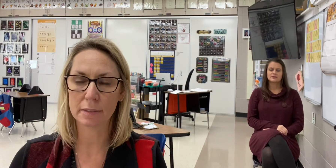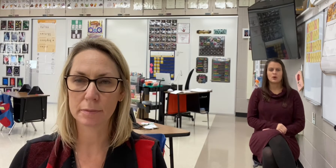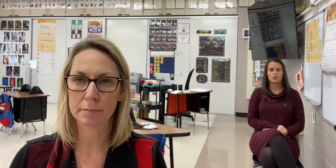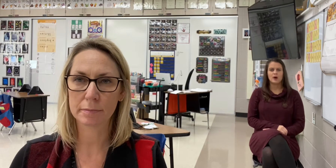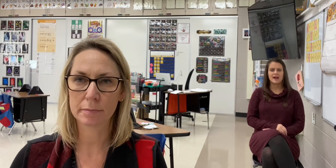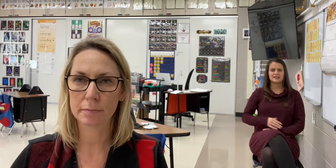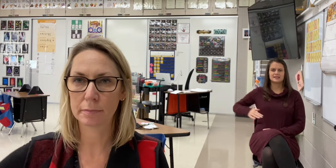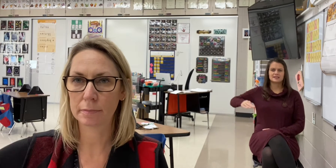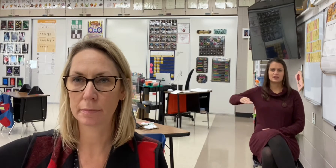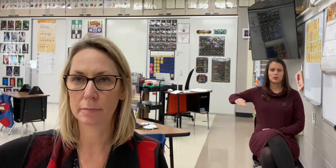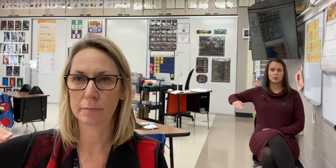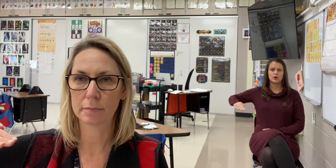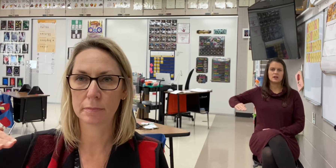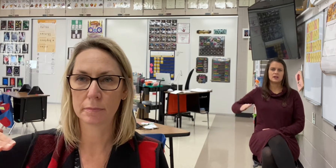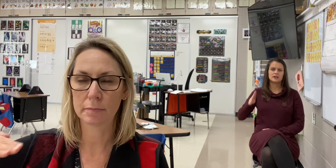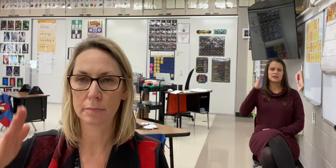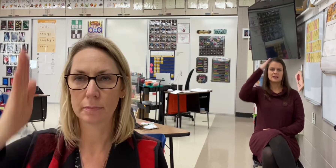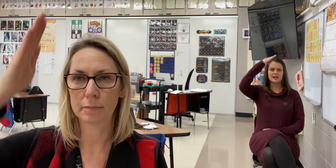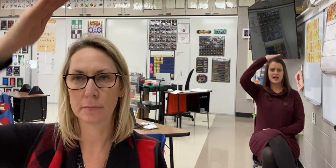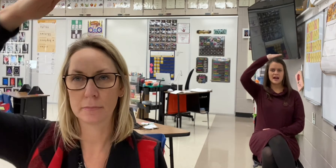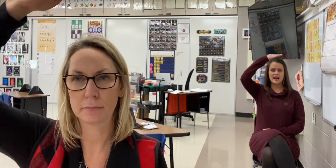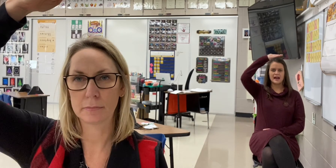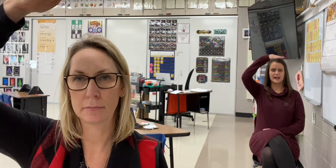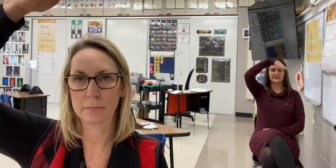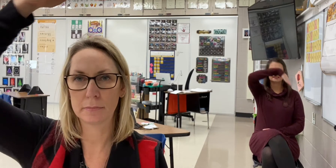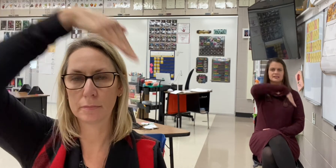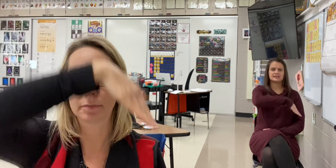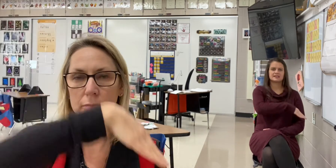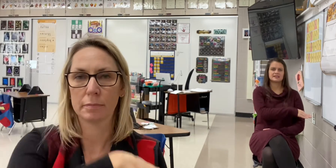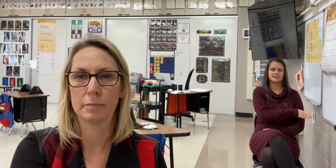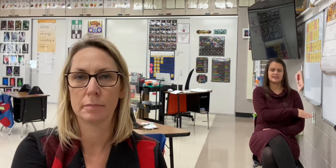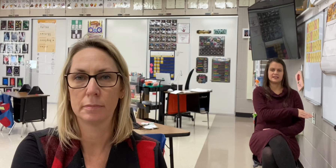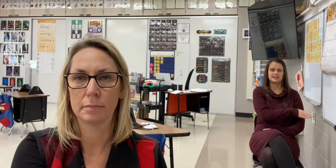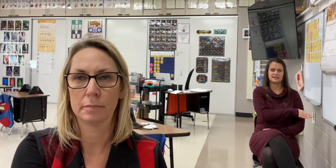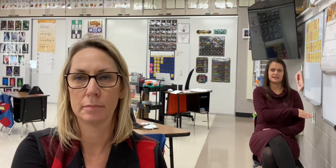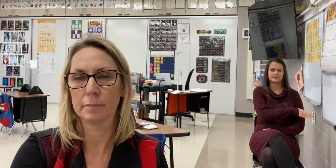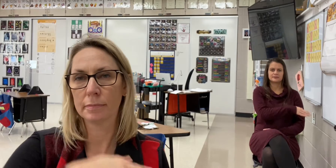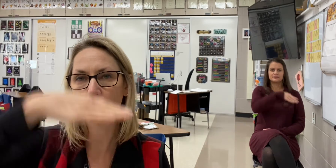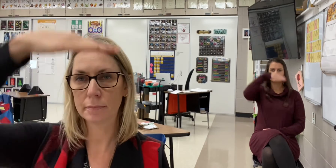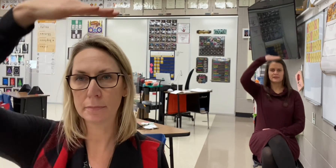Wise. Wise. W, I, Z.